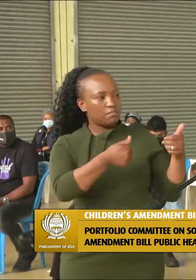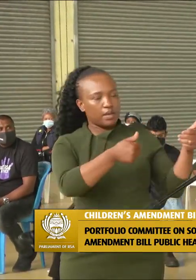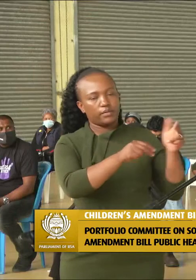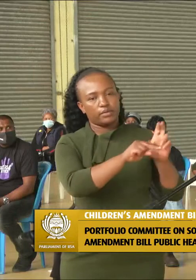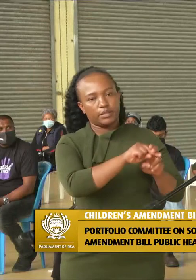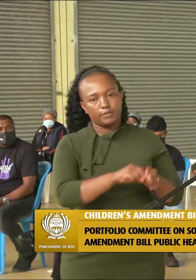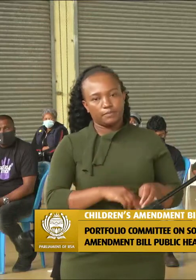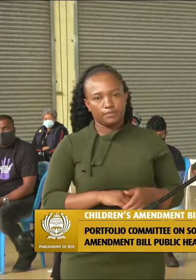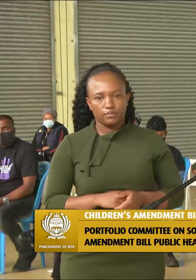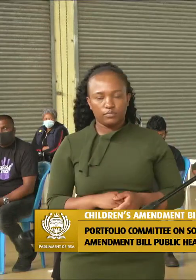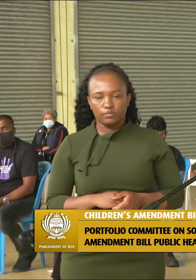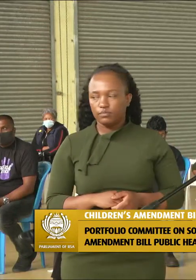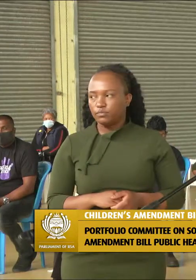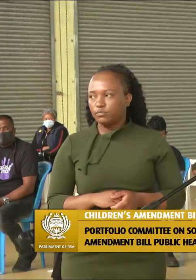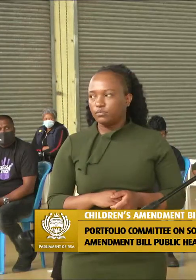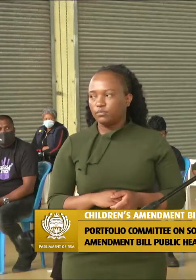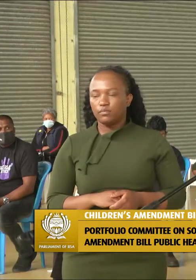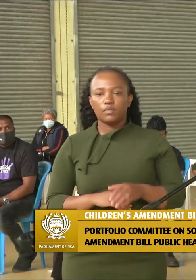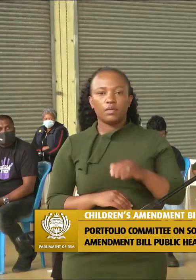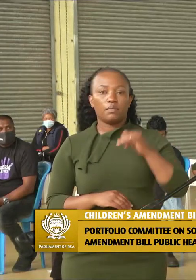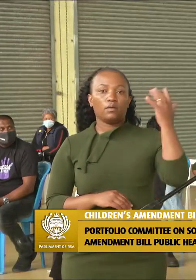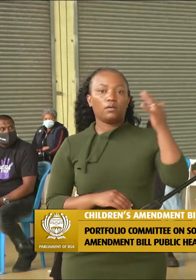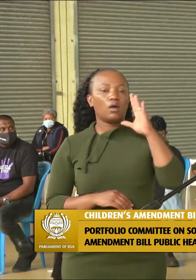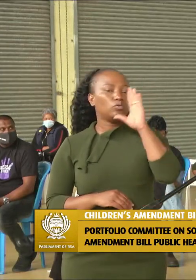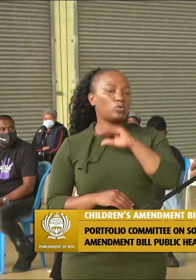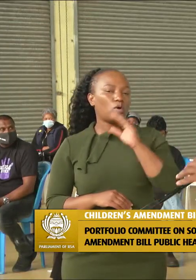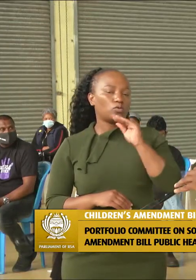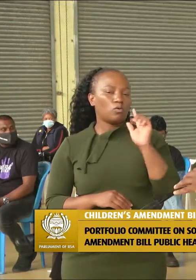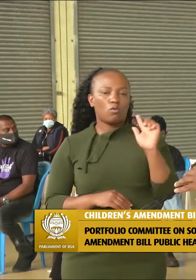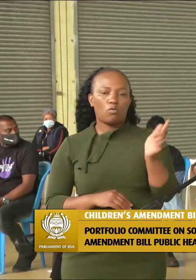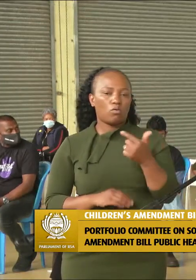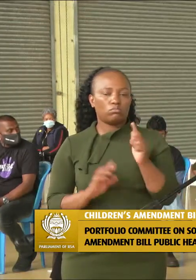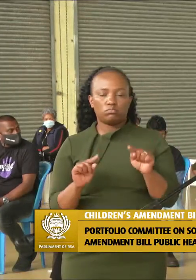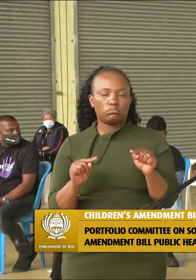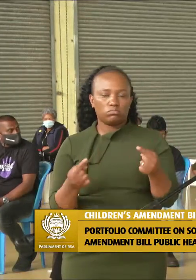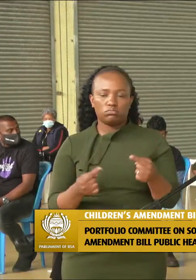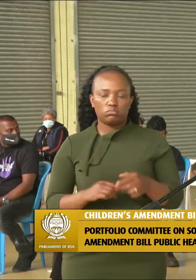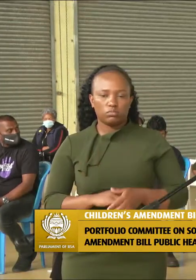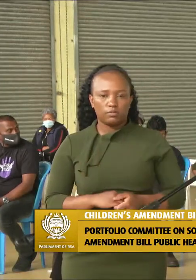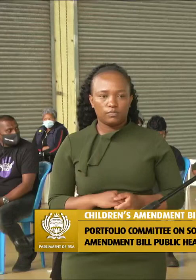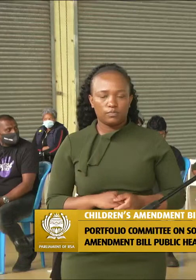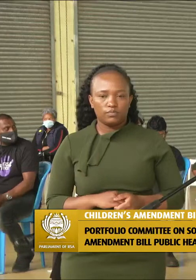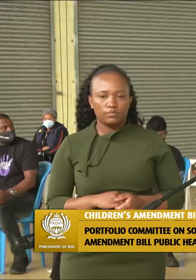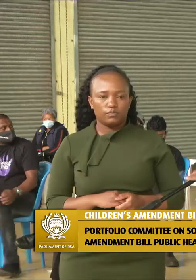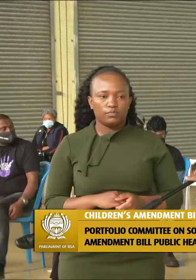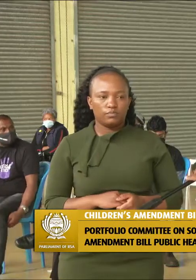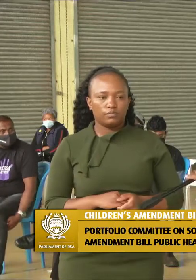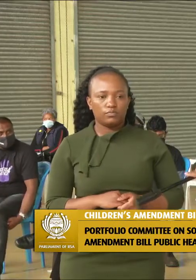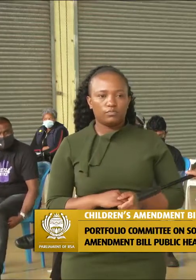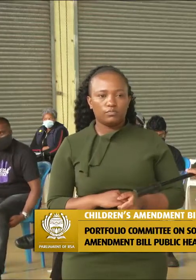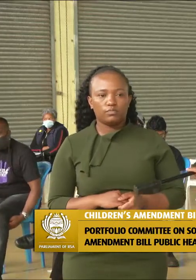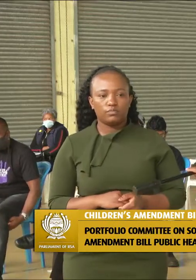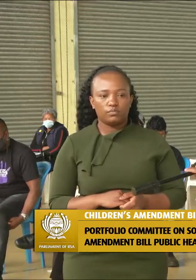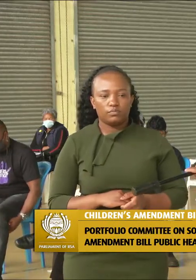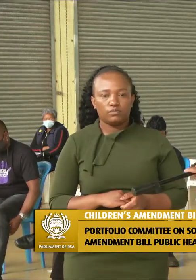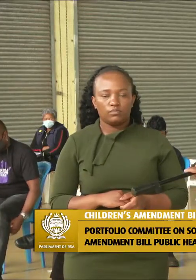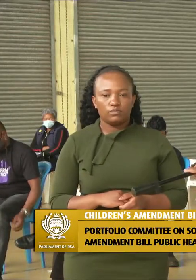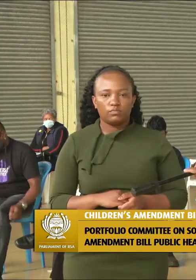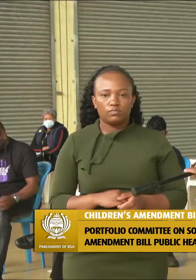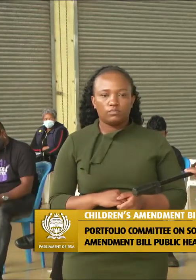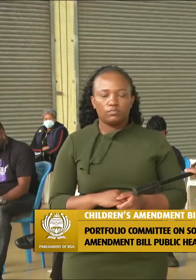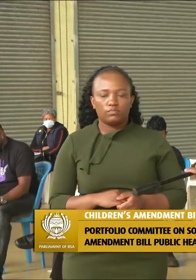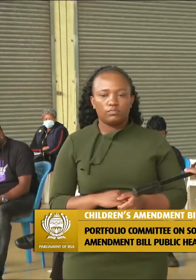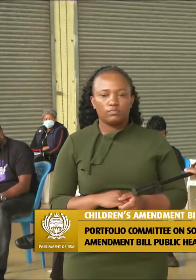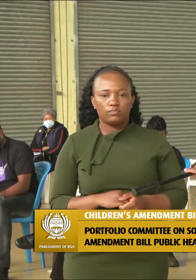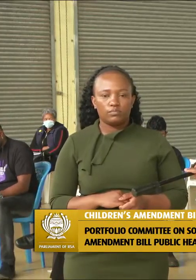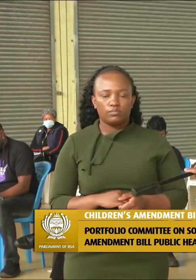ukhuluma. They can't talk all of them. Ngaphambi kokuthi ukhulume HOD sizocela ukuthi osonhlala